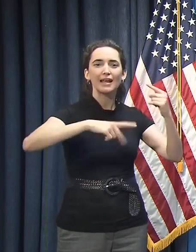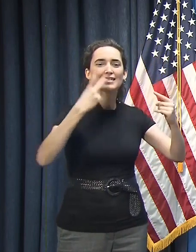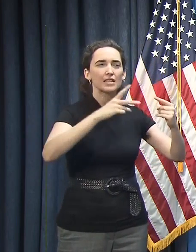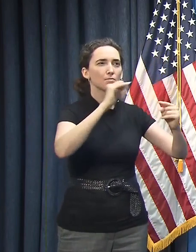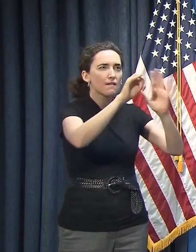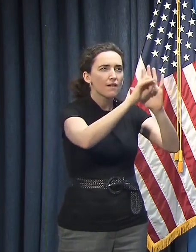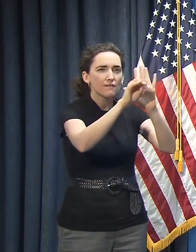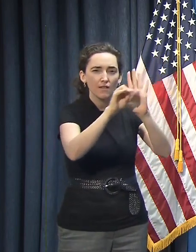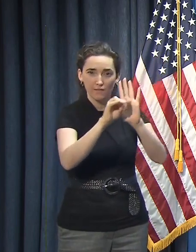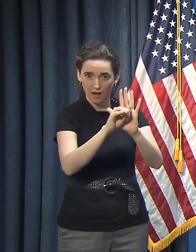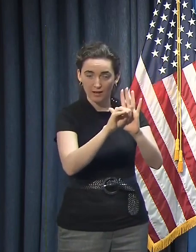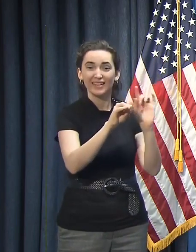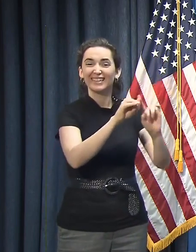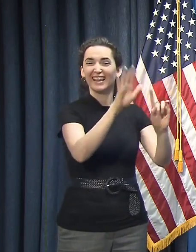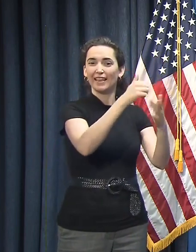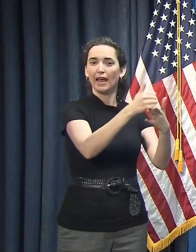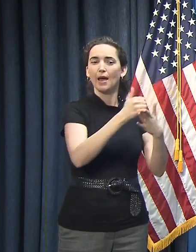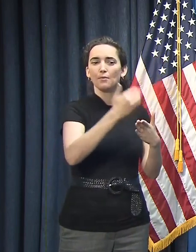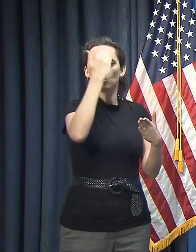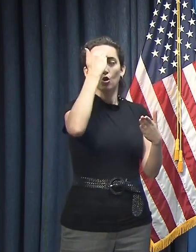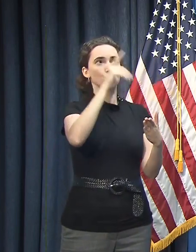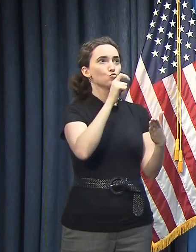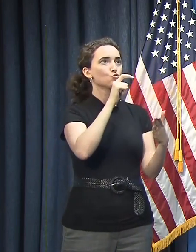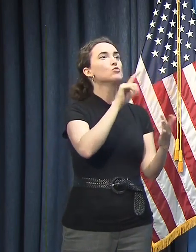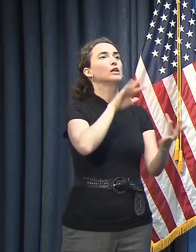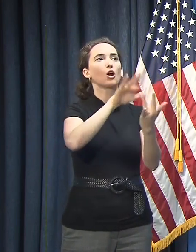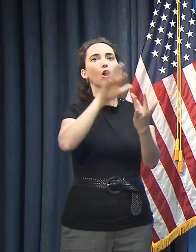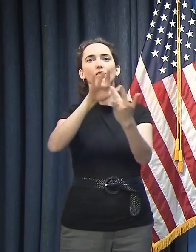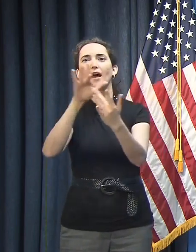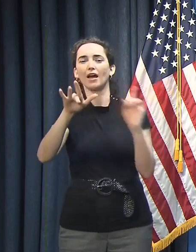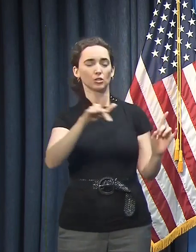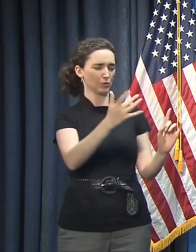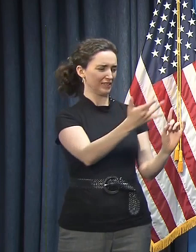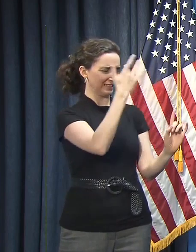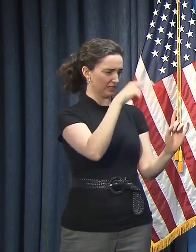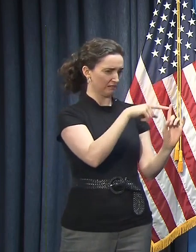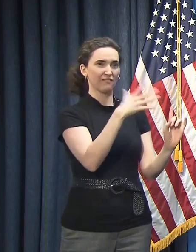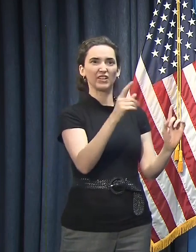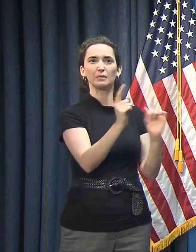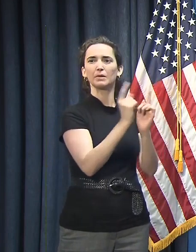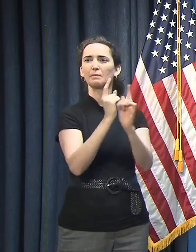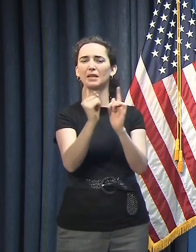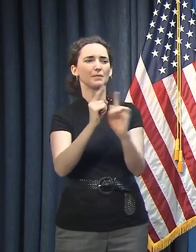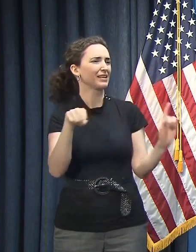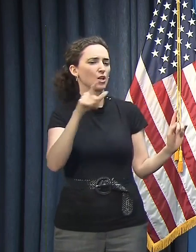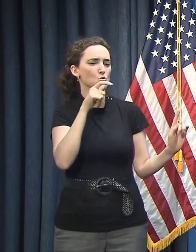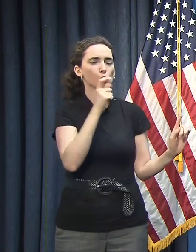contact tracing and so forth. So incredibly important that we do that.